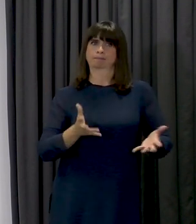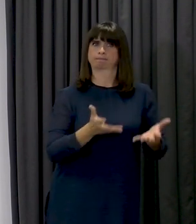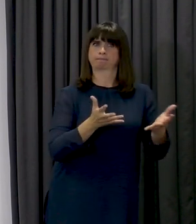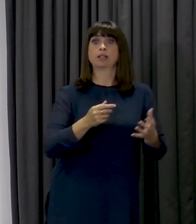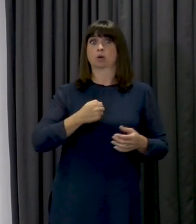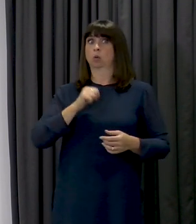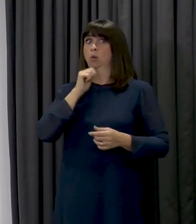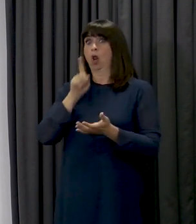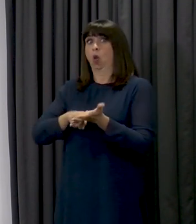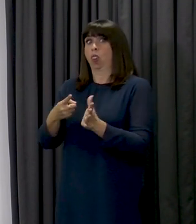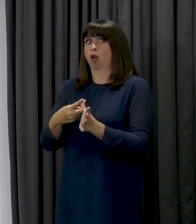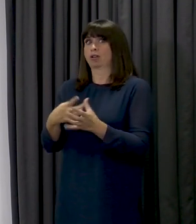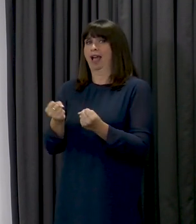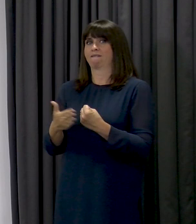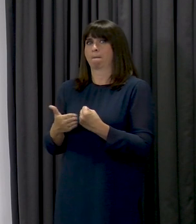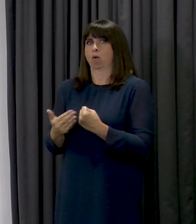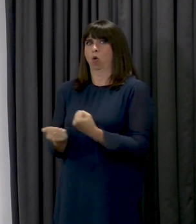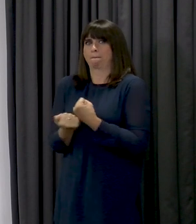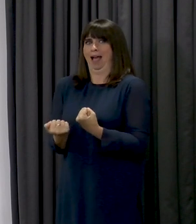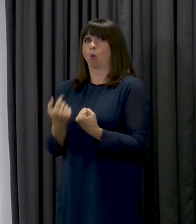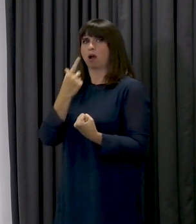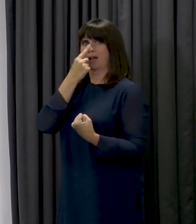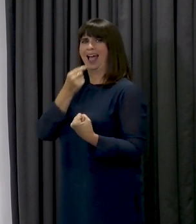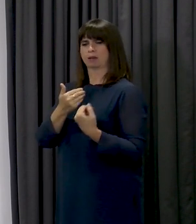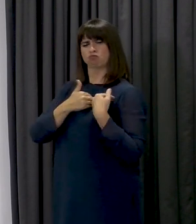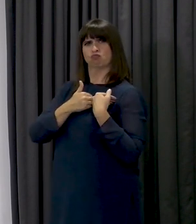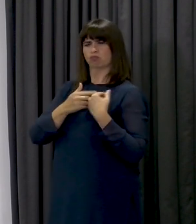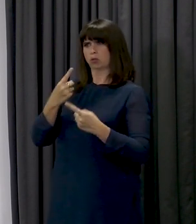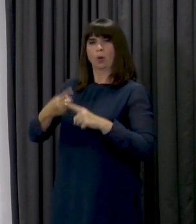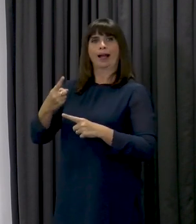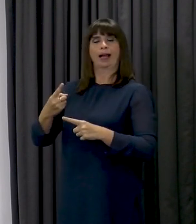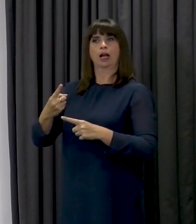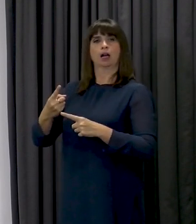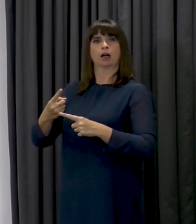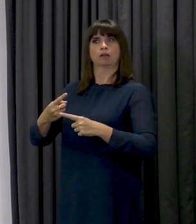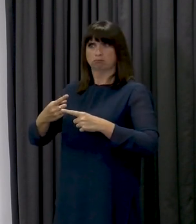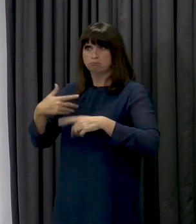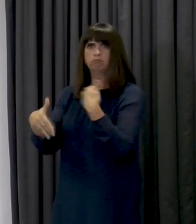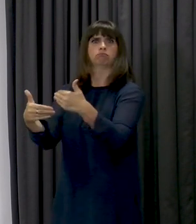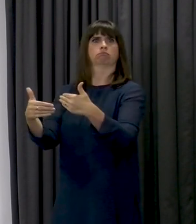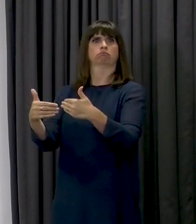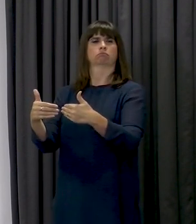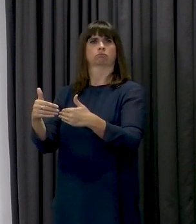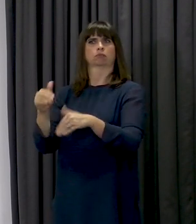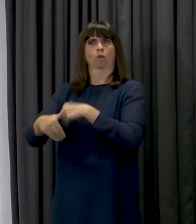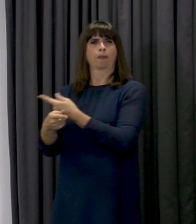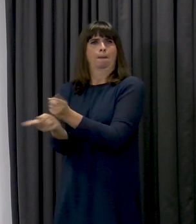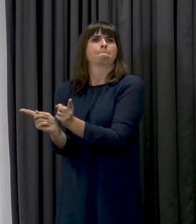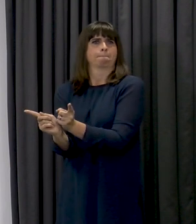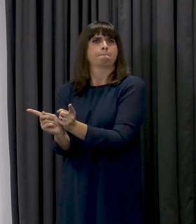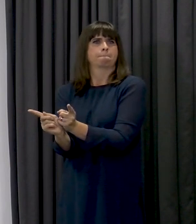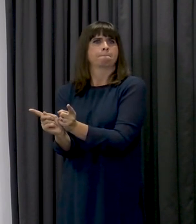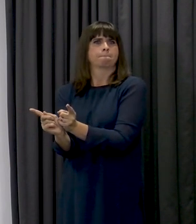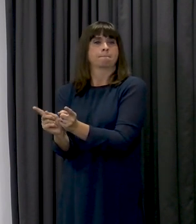enforcement powers of local authorities to be able to take quick and decisive action where we come across